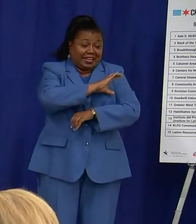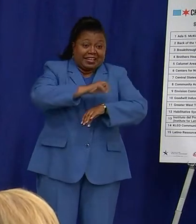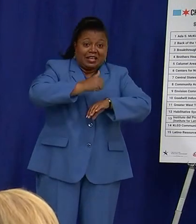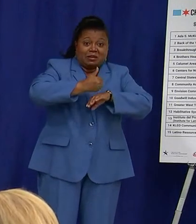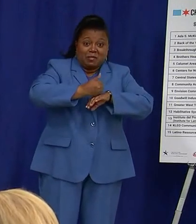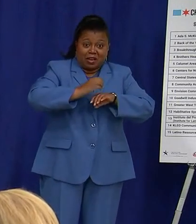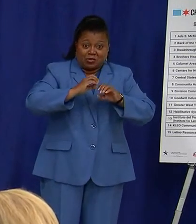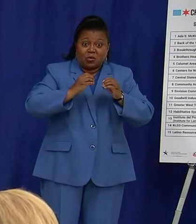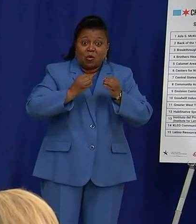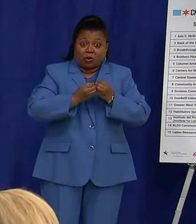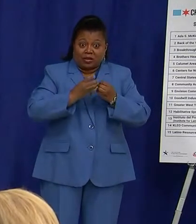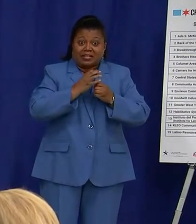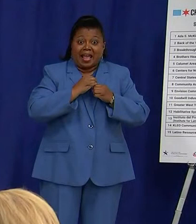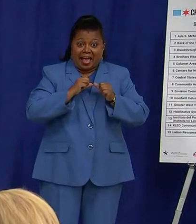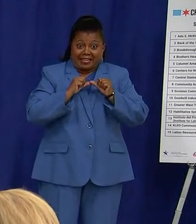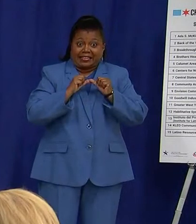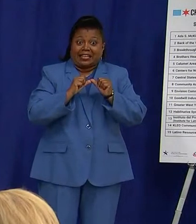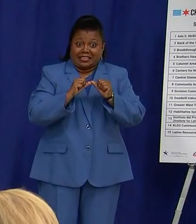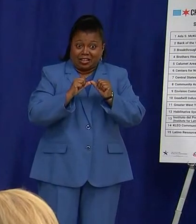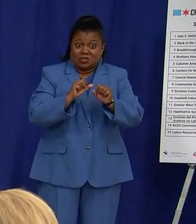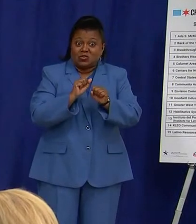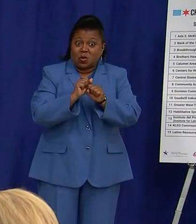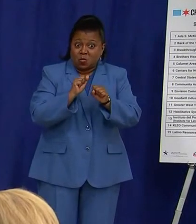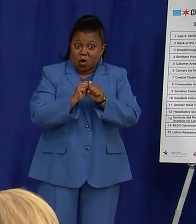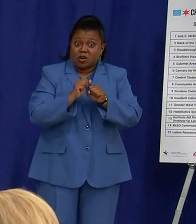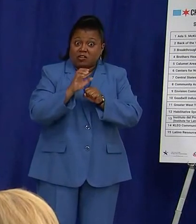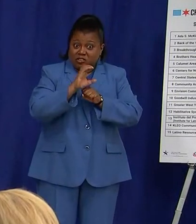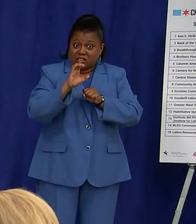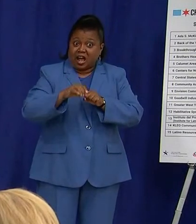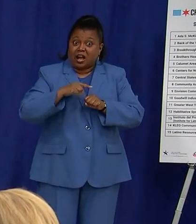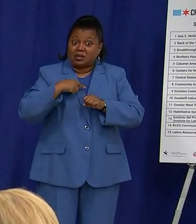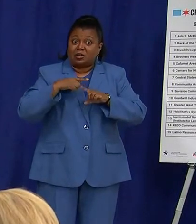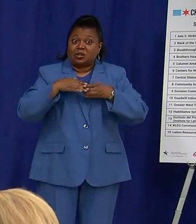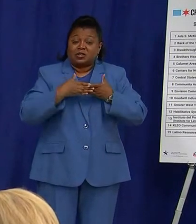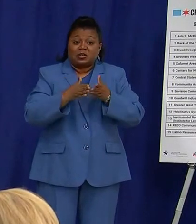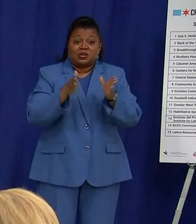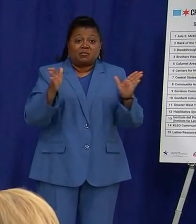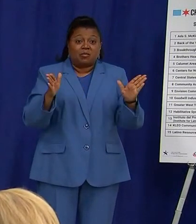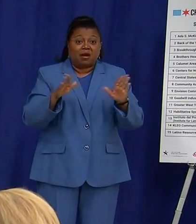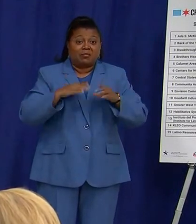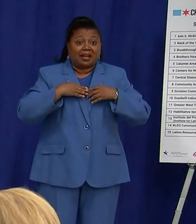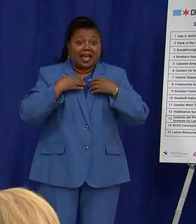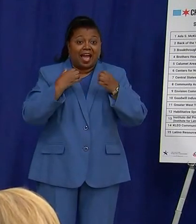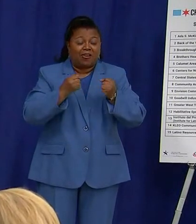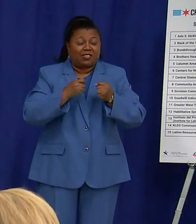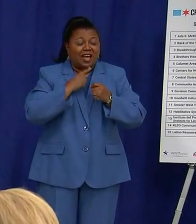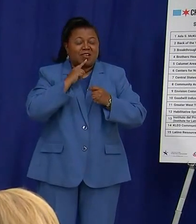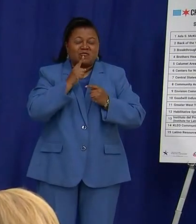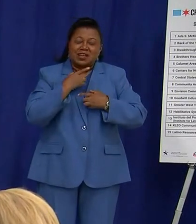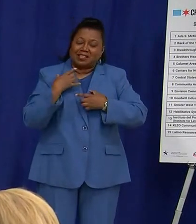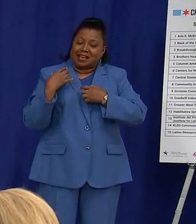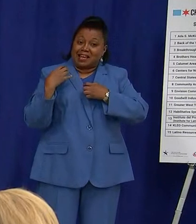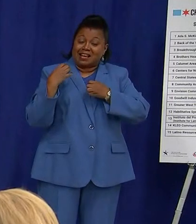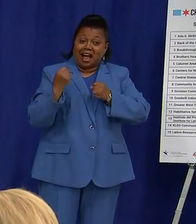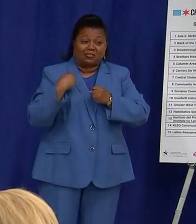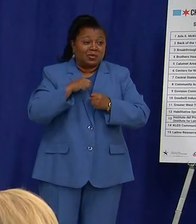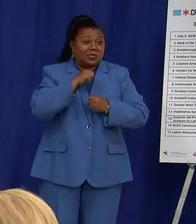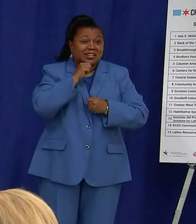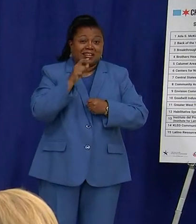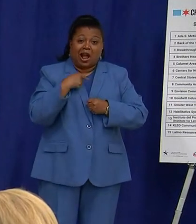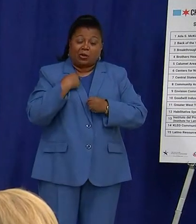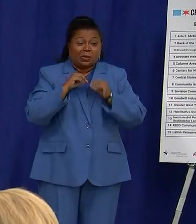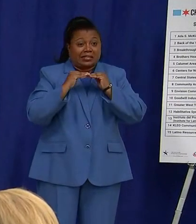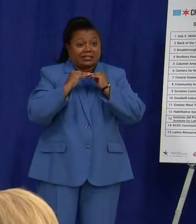based organizations, and the continued work of the Chicago Department of Public Health, I am extremely confident that we will not